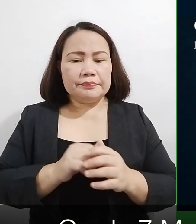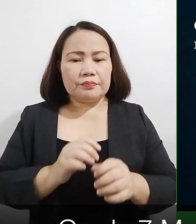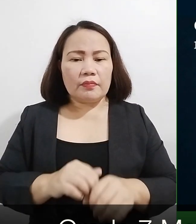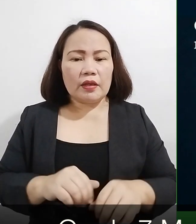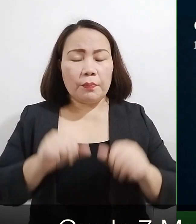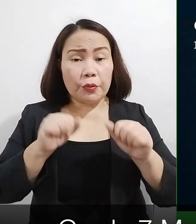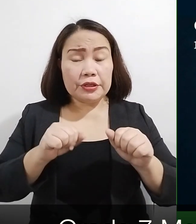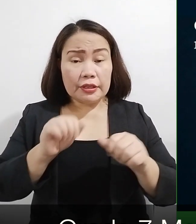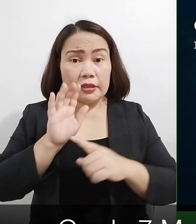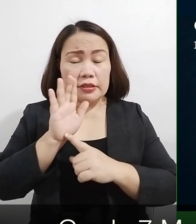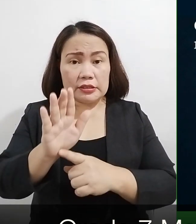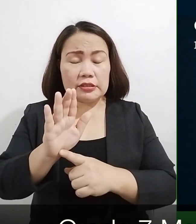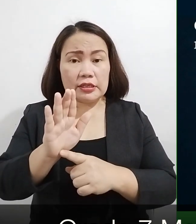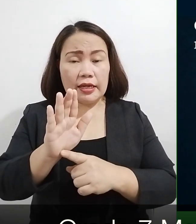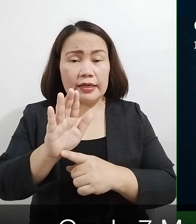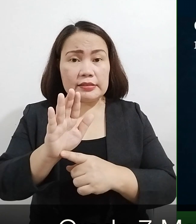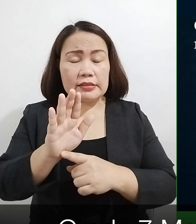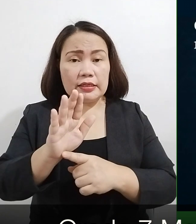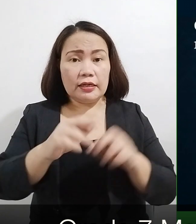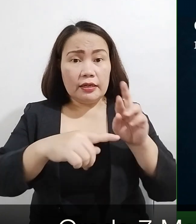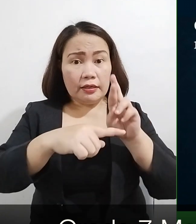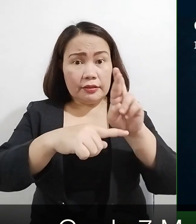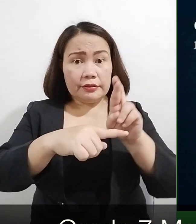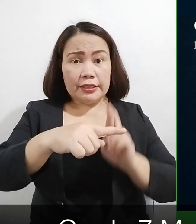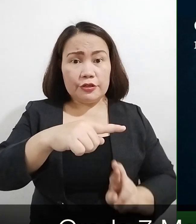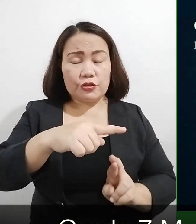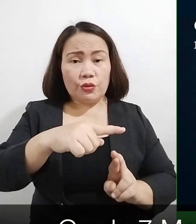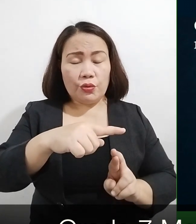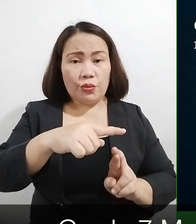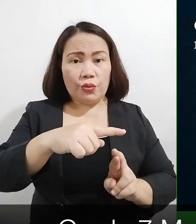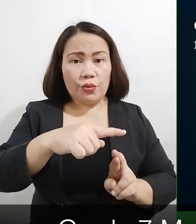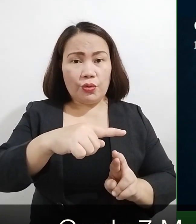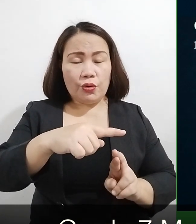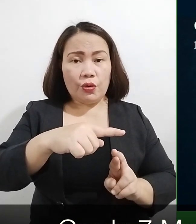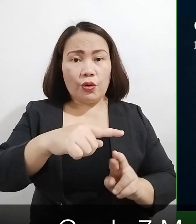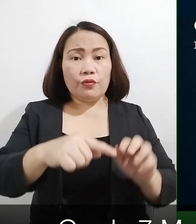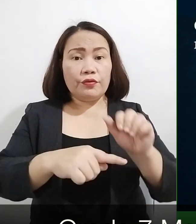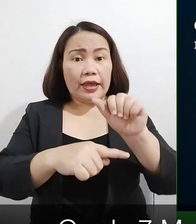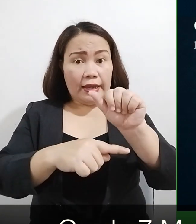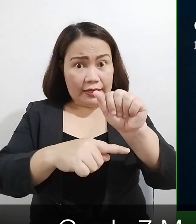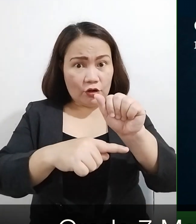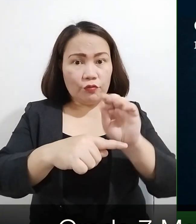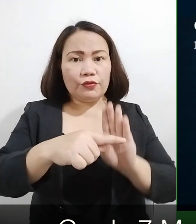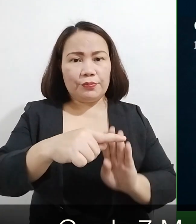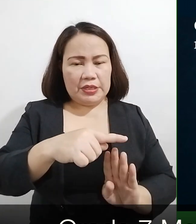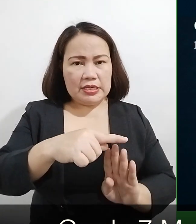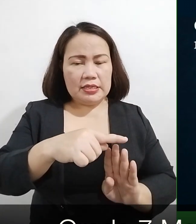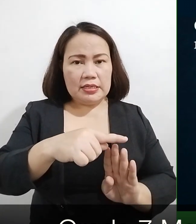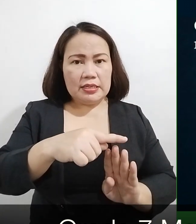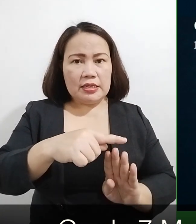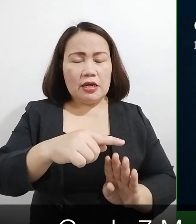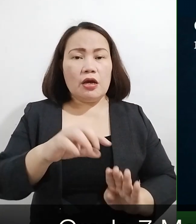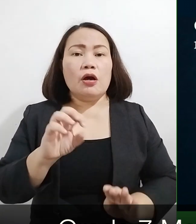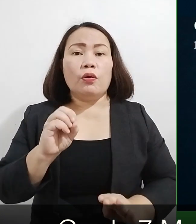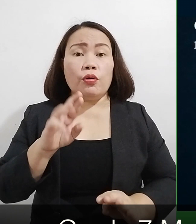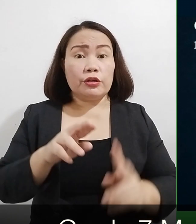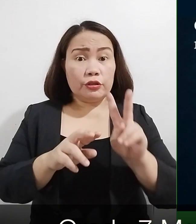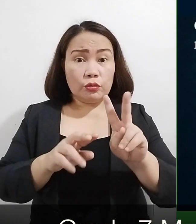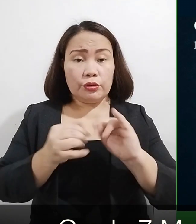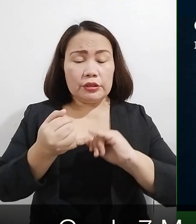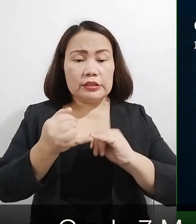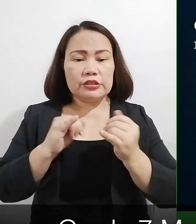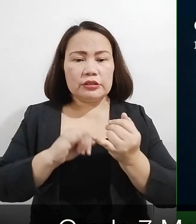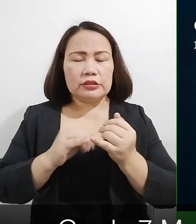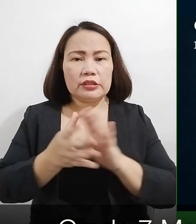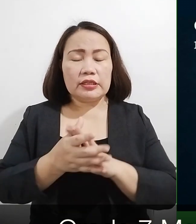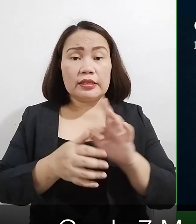ay pwede natin i-express as the ratio or quotient of A over B or two integers,